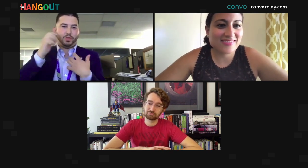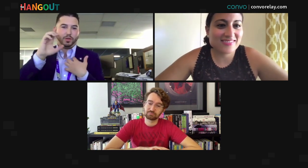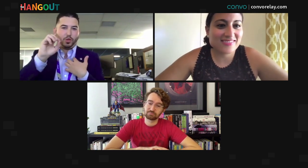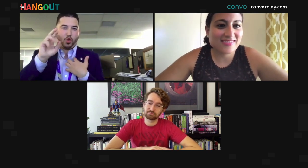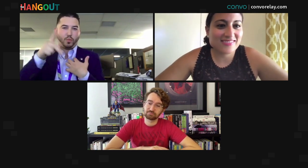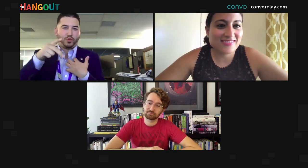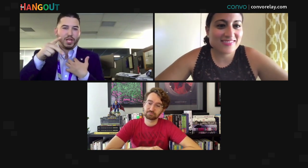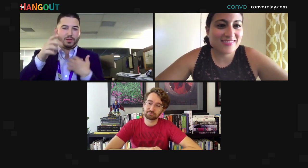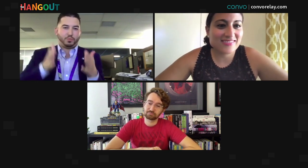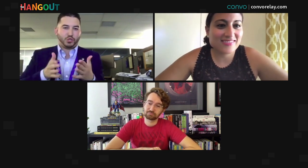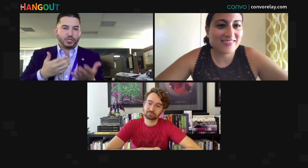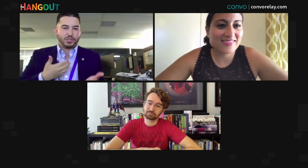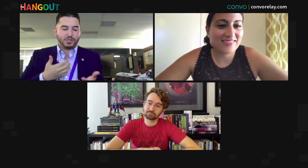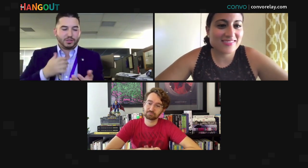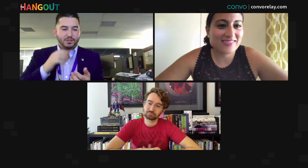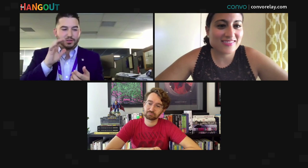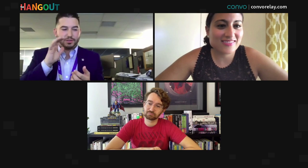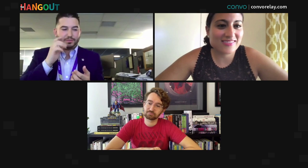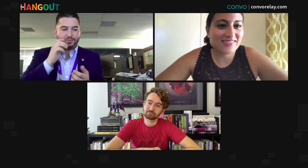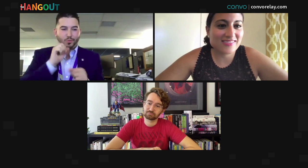kind of interesting because, you know,